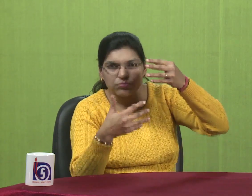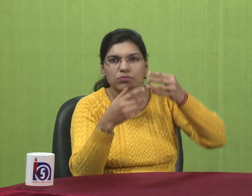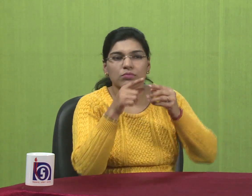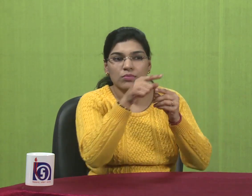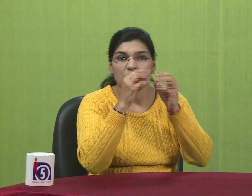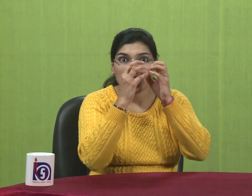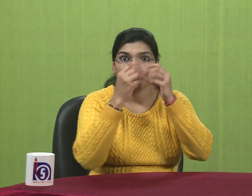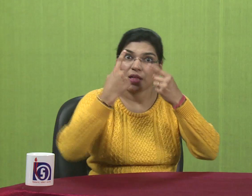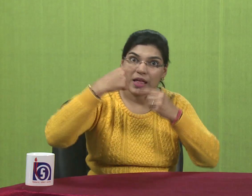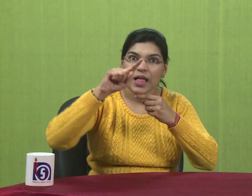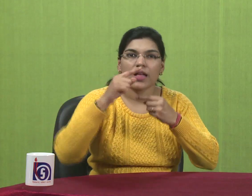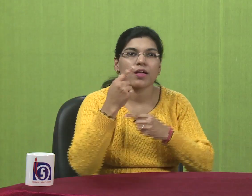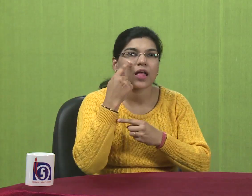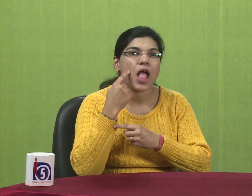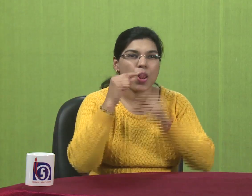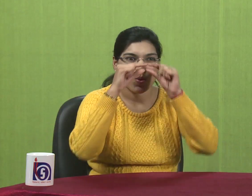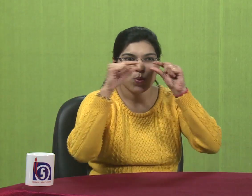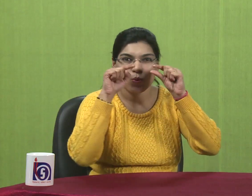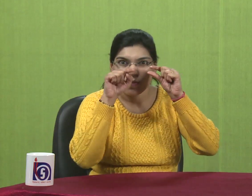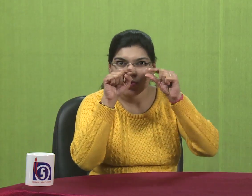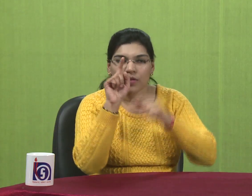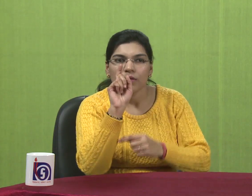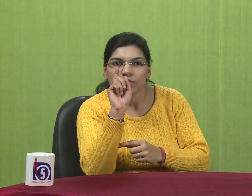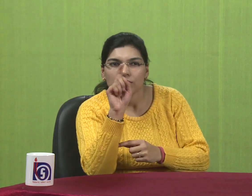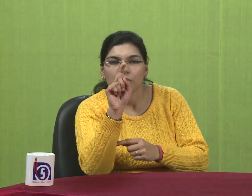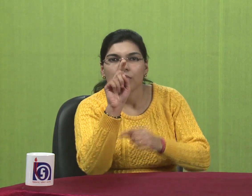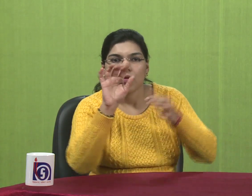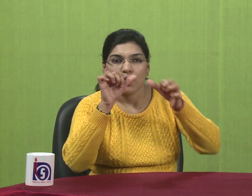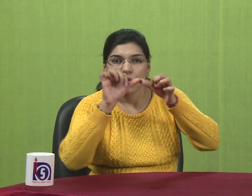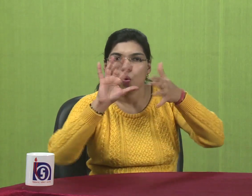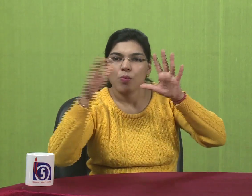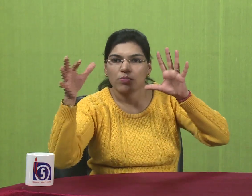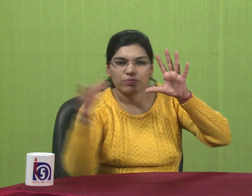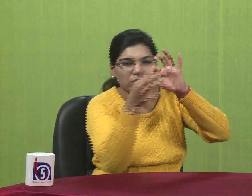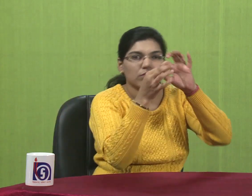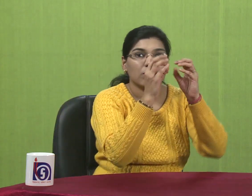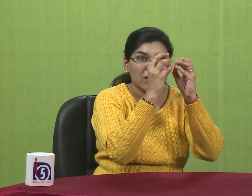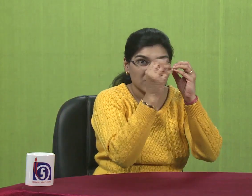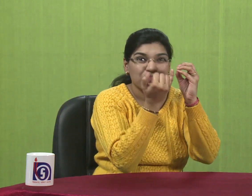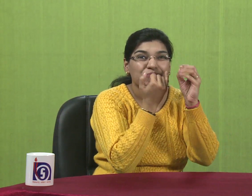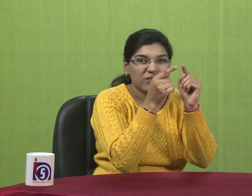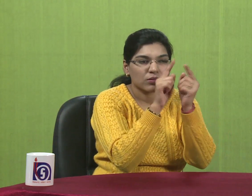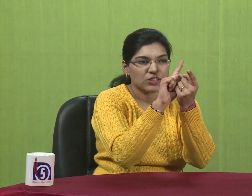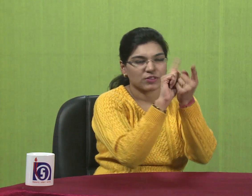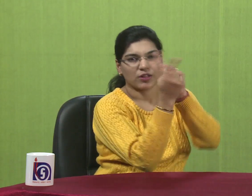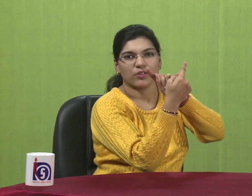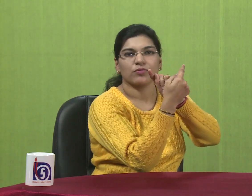and then the options will be visible as yellow color, and you can select the